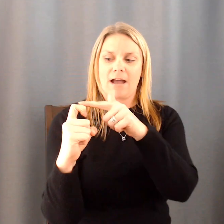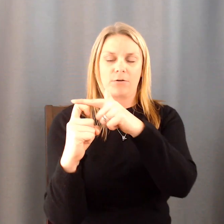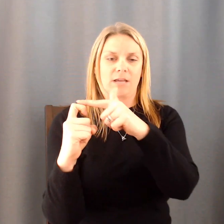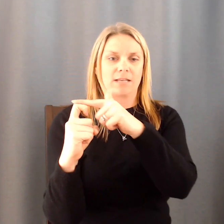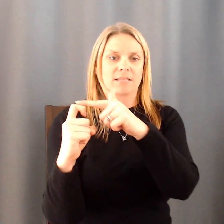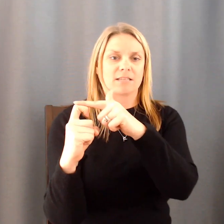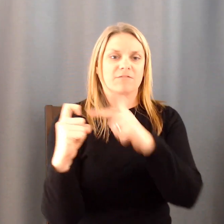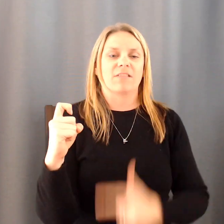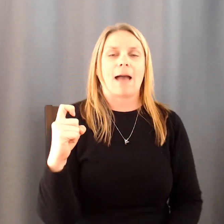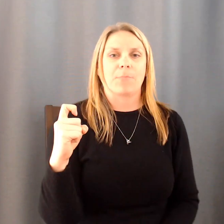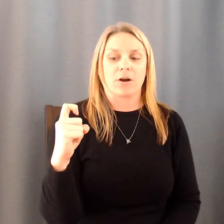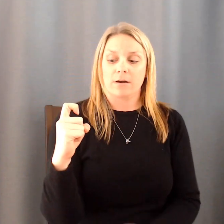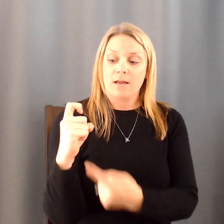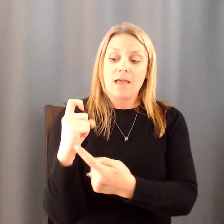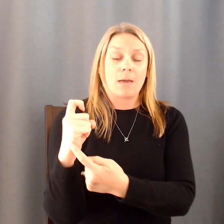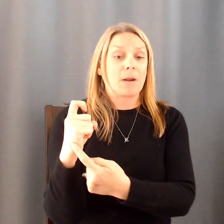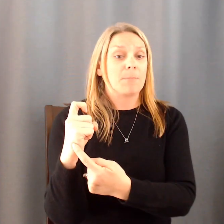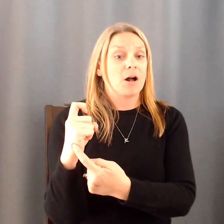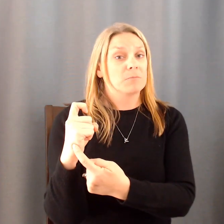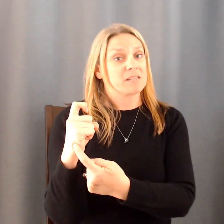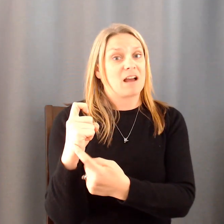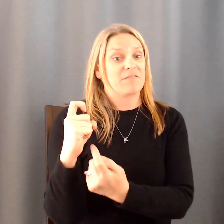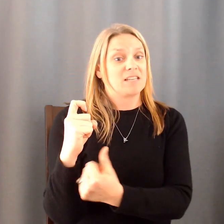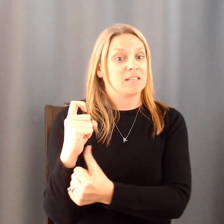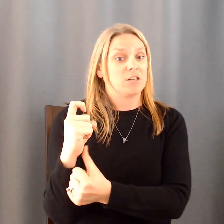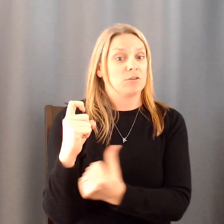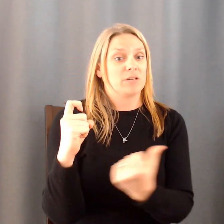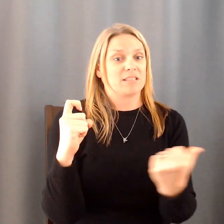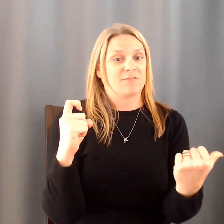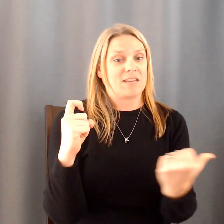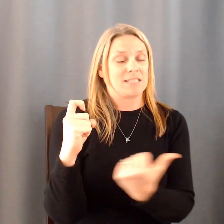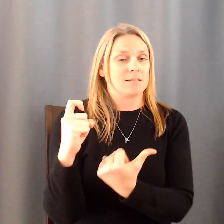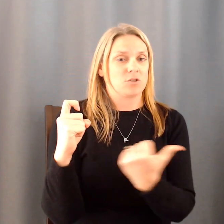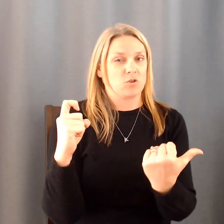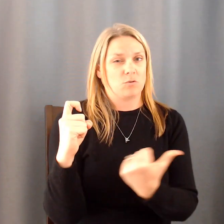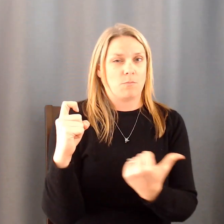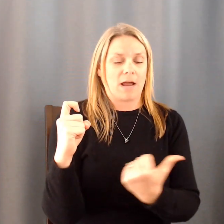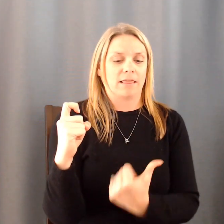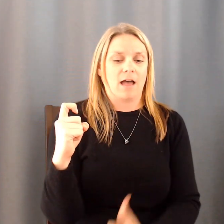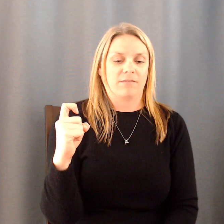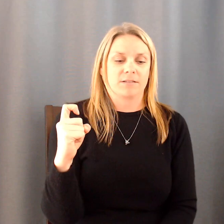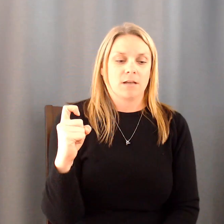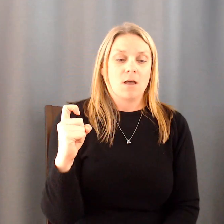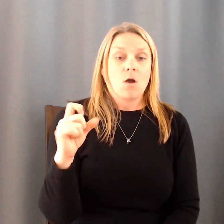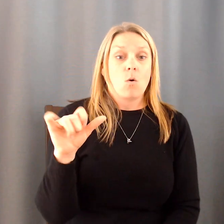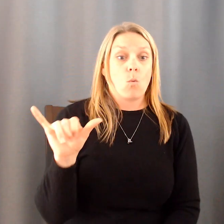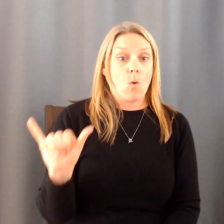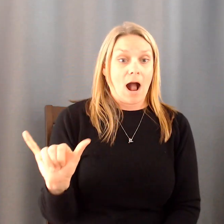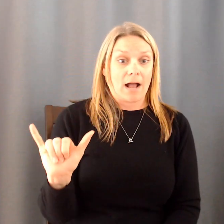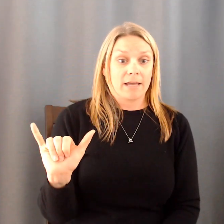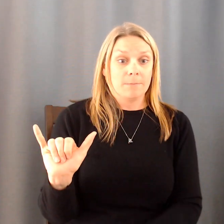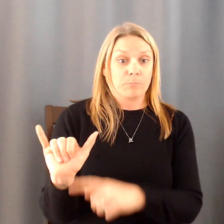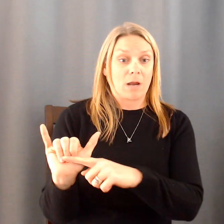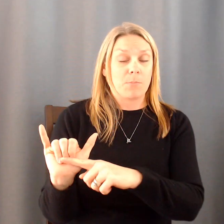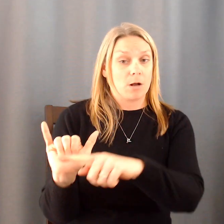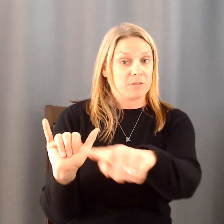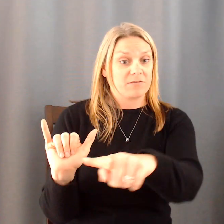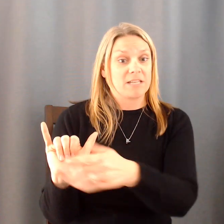and it's this flat part. And my palm is not facing you, it's facing to my left. Y, my palm is facing